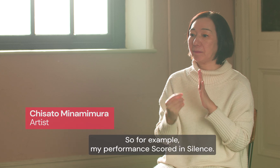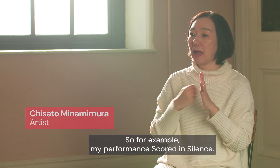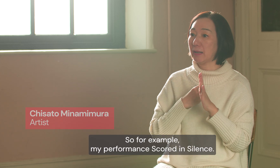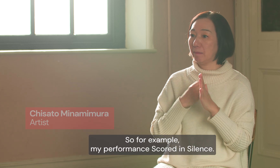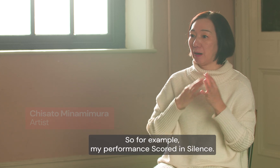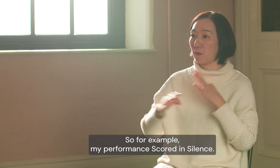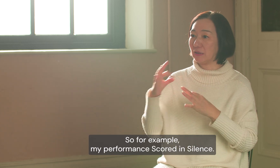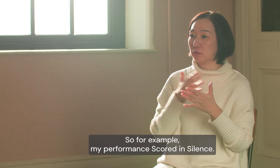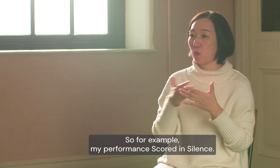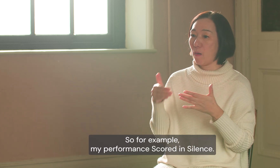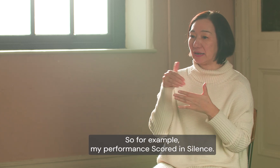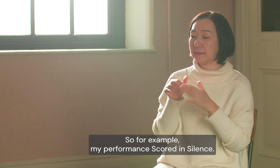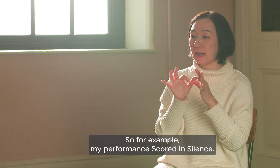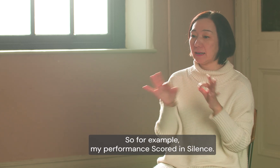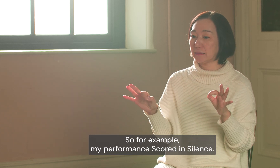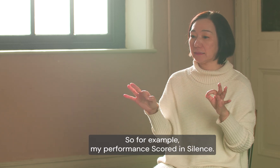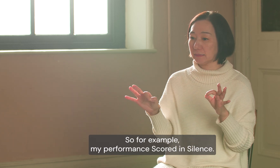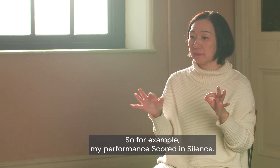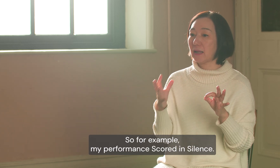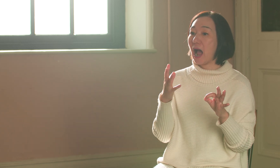So, for example, my performance, Scored in Silence.